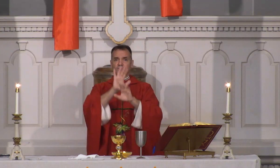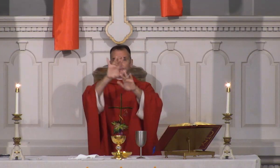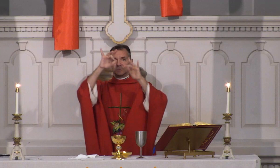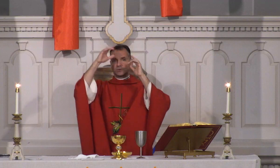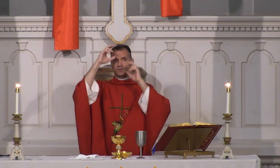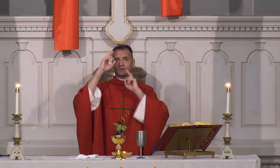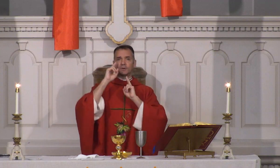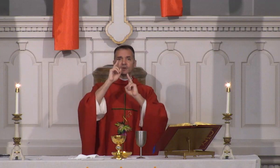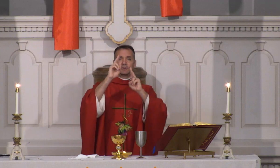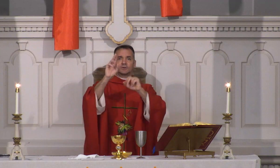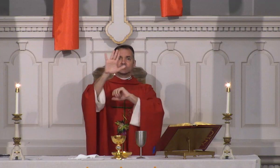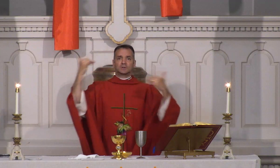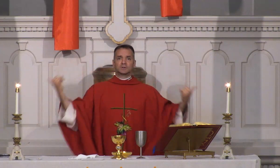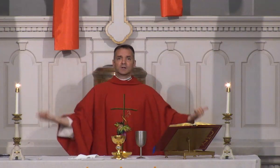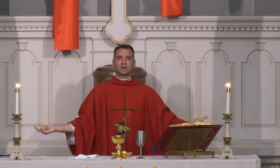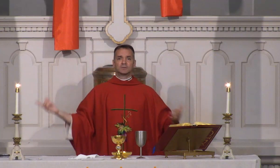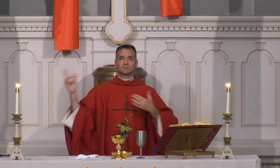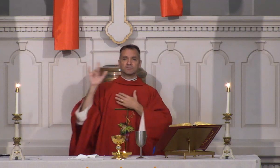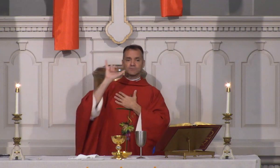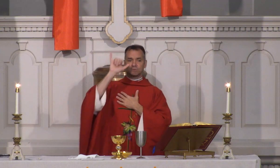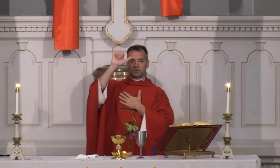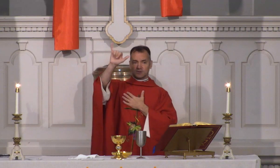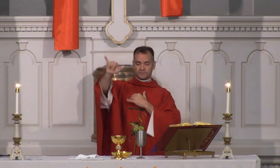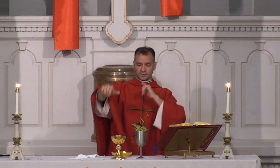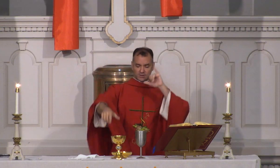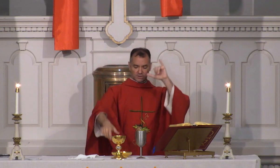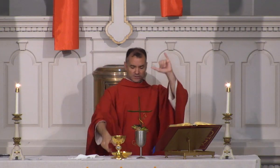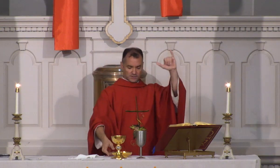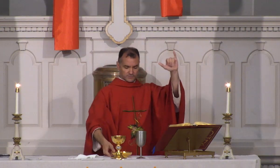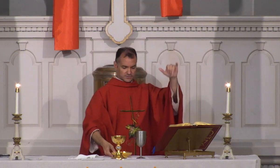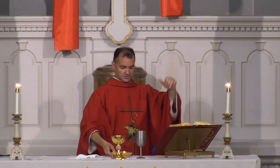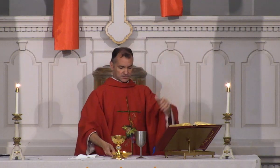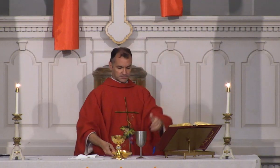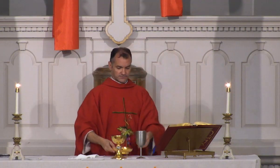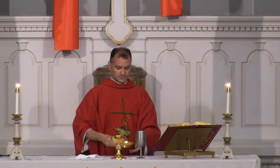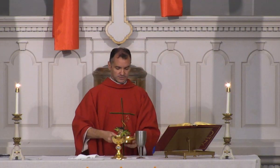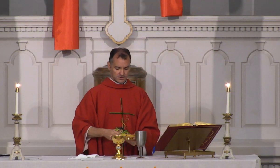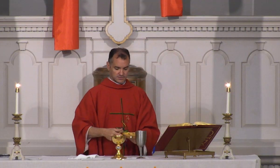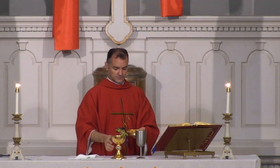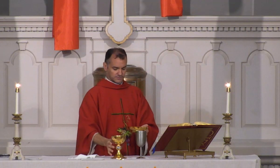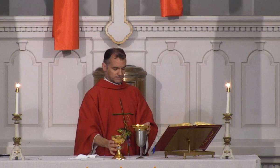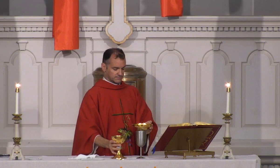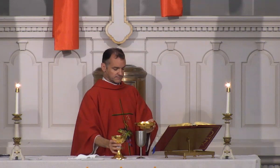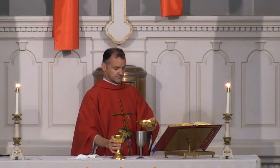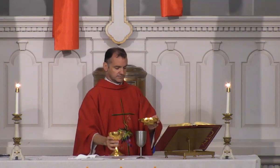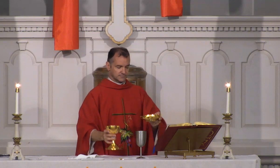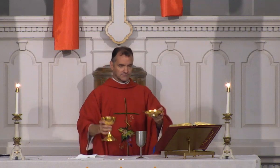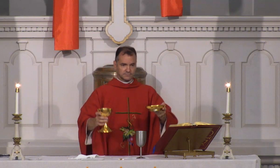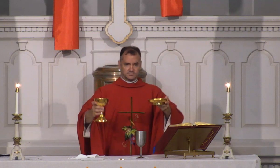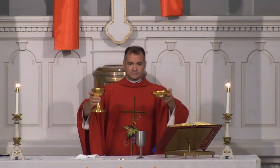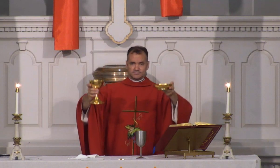Spirit, all glory and honor is yours, forever and ever.